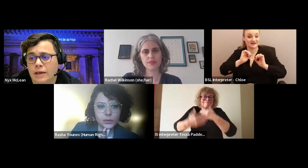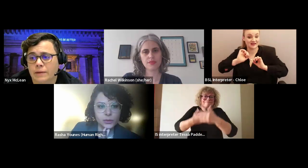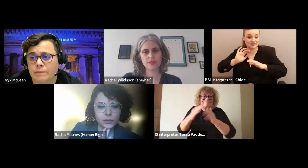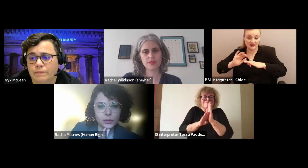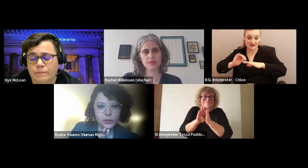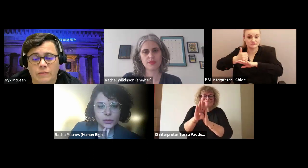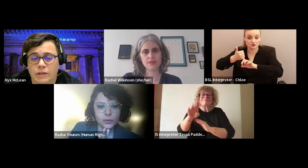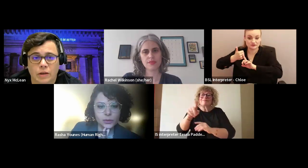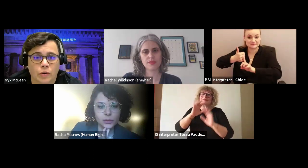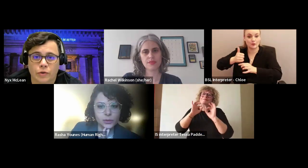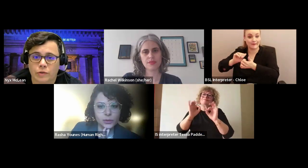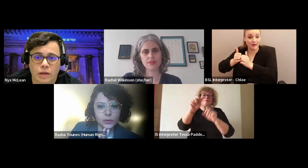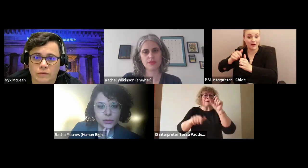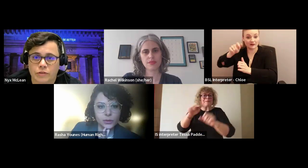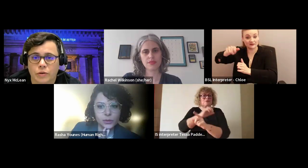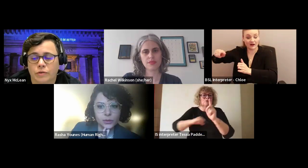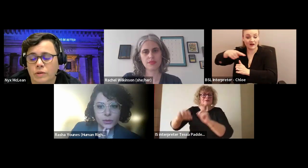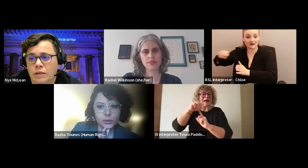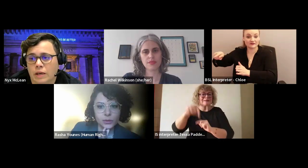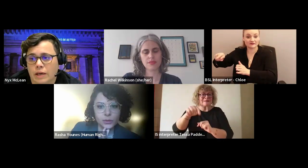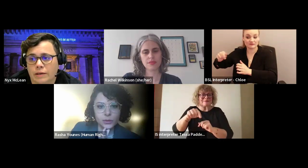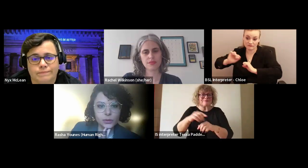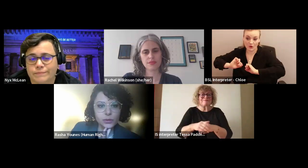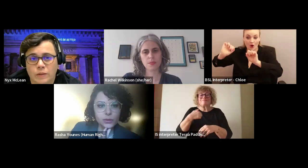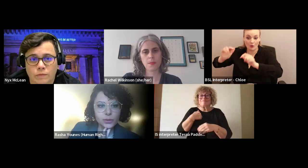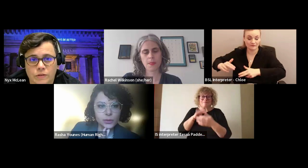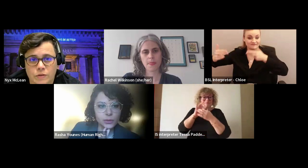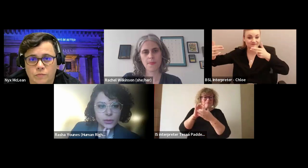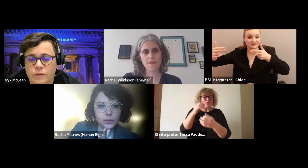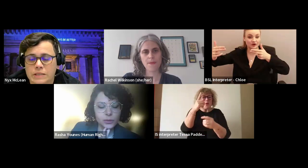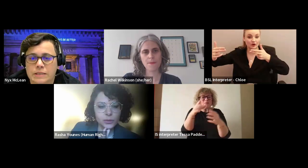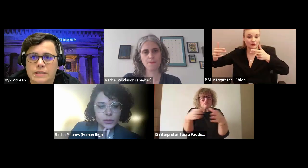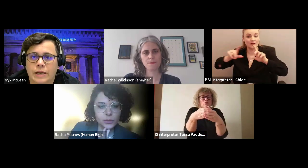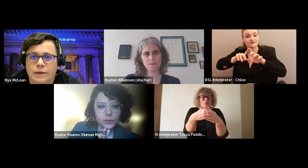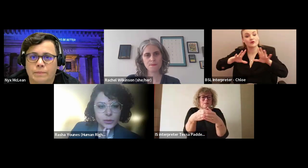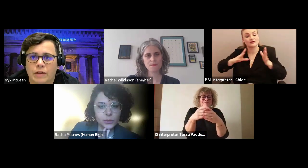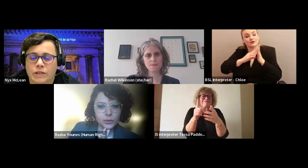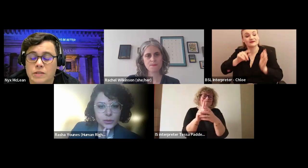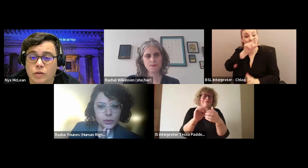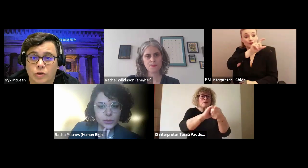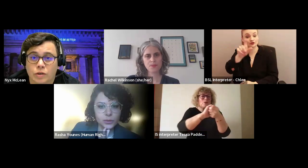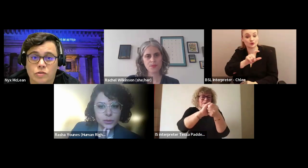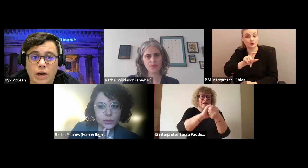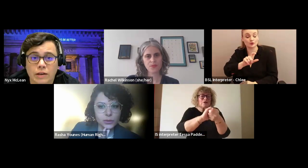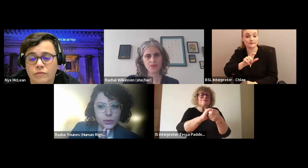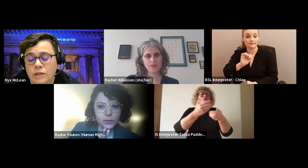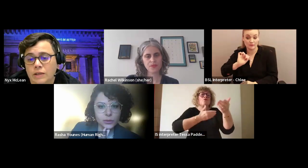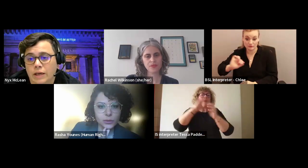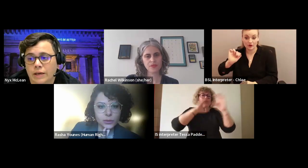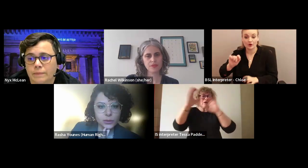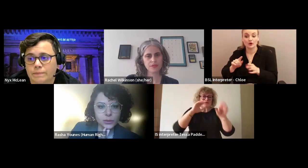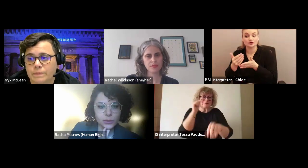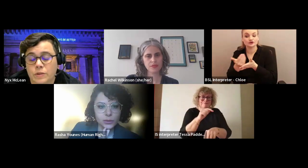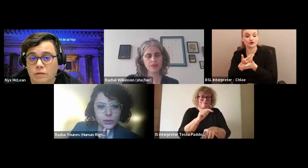partners, having their own video, the equivalent of Zoom, for instance, having secure drive,